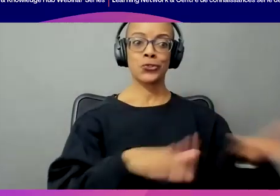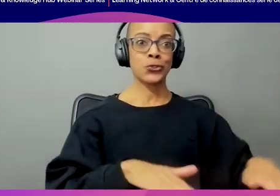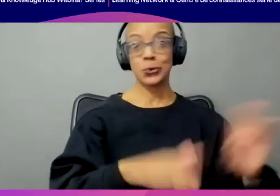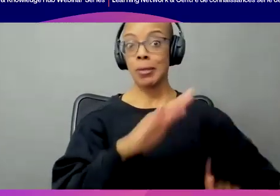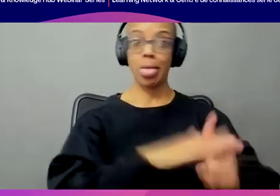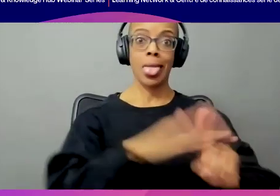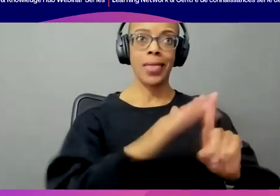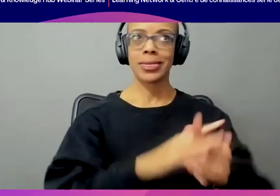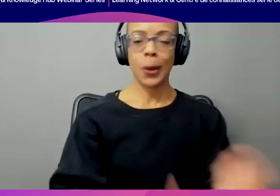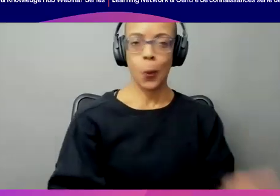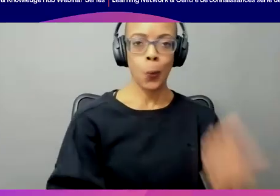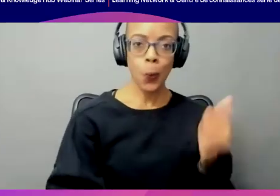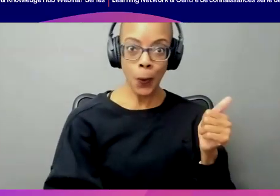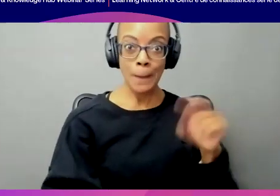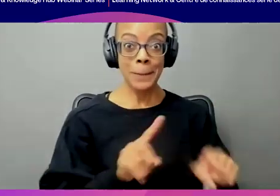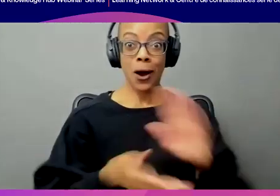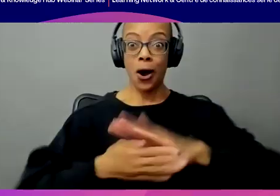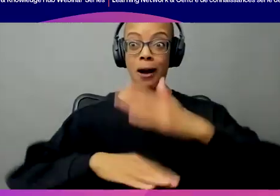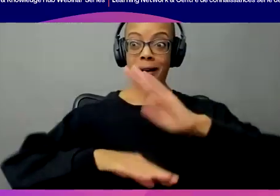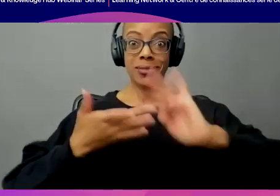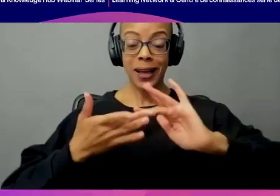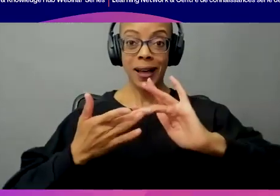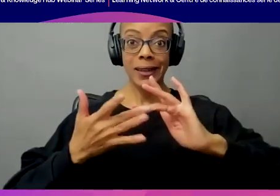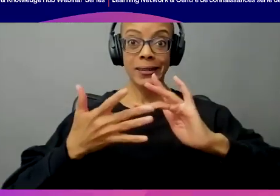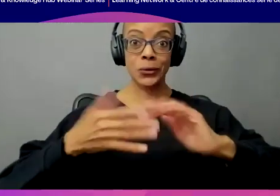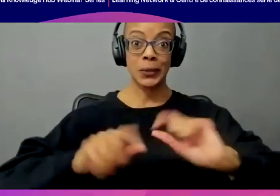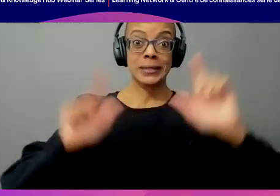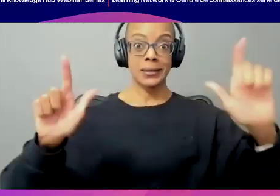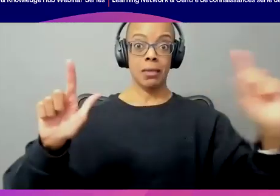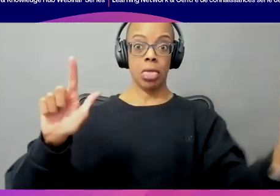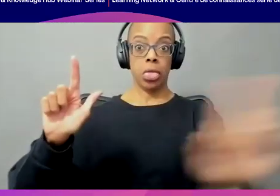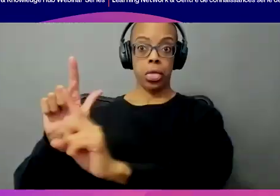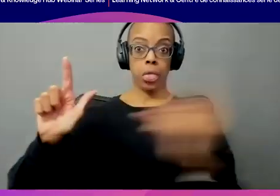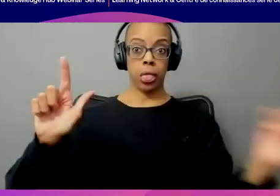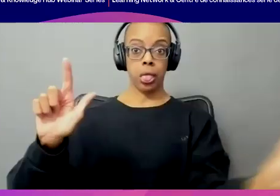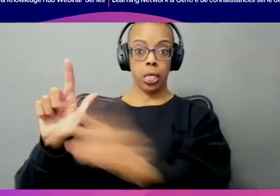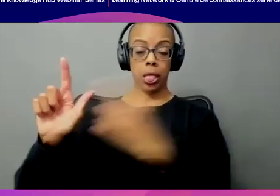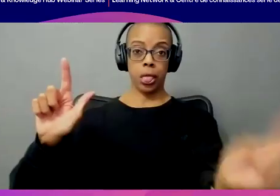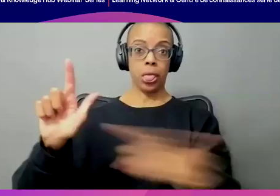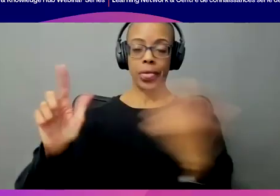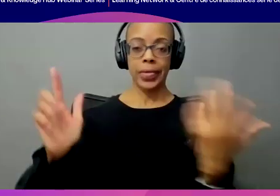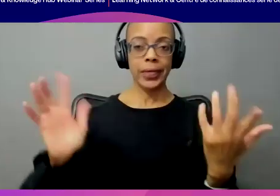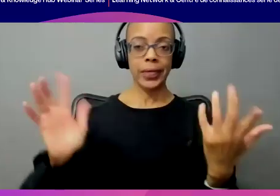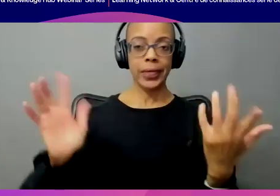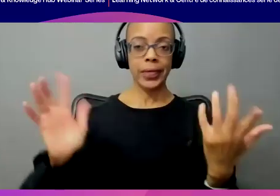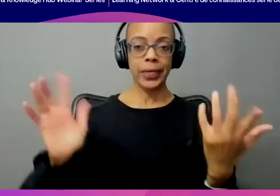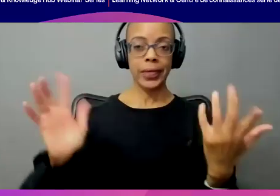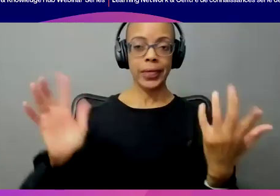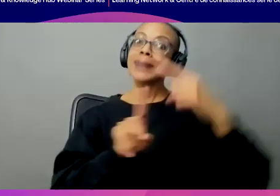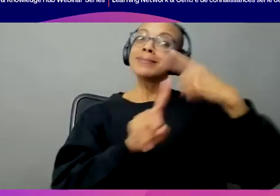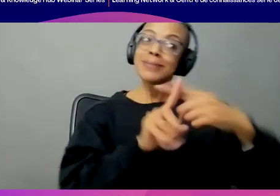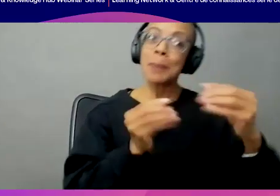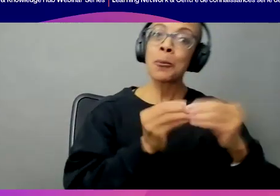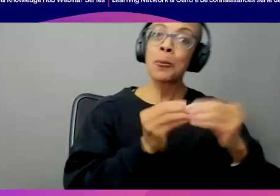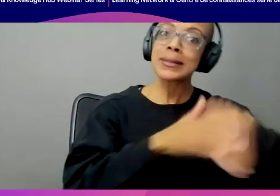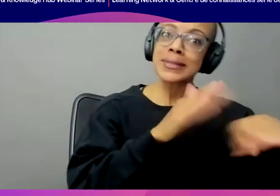other hand, having the children there is also part of what's, makes it more accessible to some people.